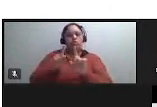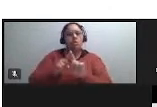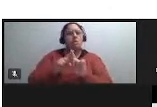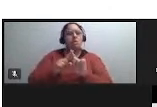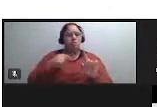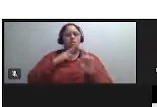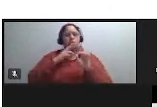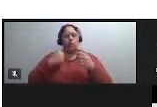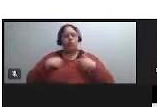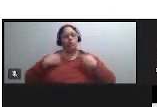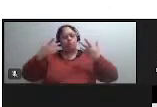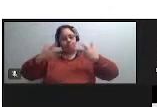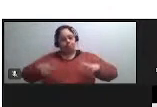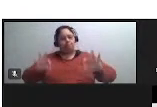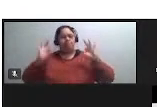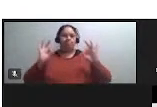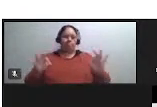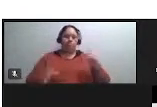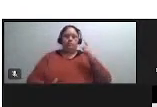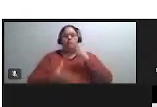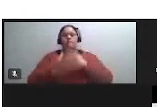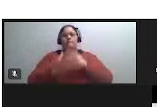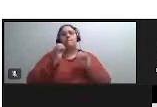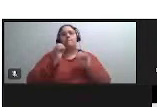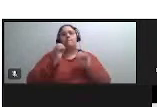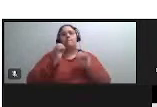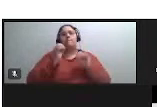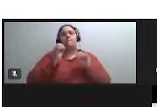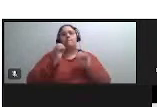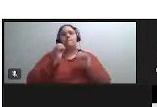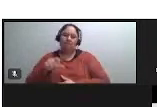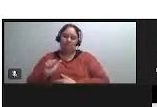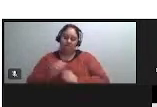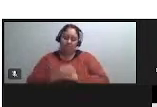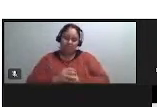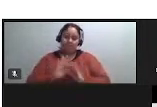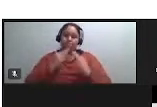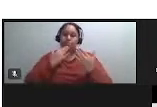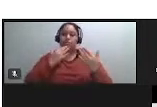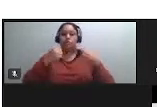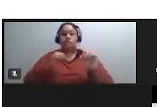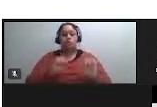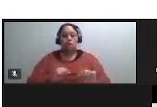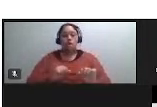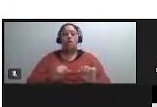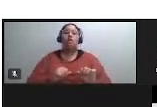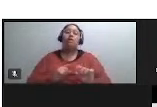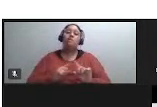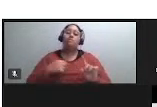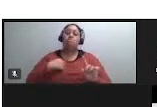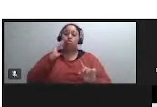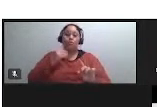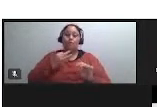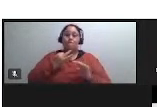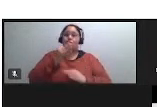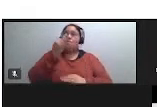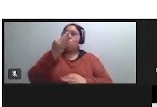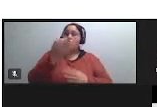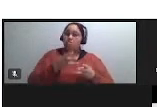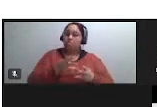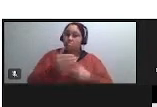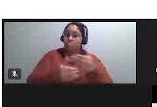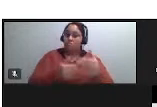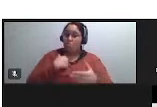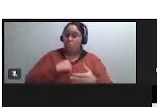successfully completed our tasks in that regard, Chairperson. Thank you, Chairperson. Chairperson, I don't know, just going forward, if you would want to